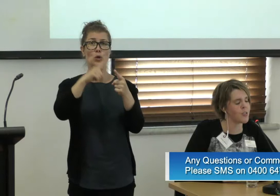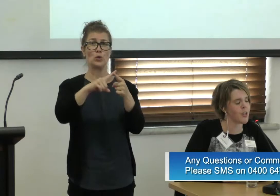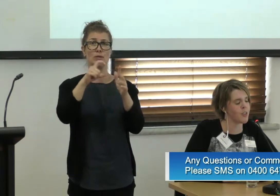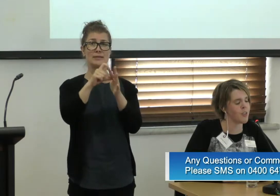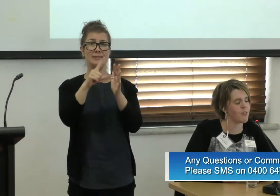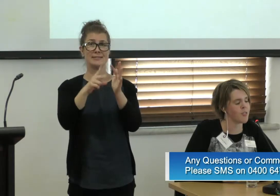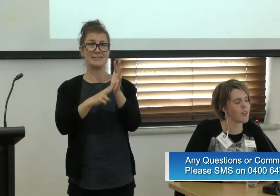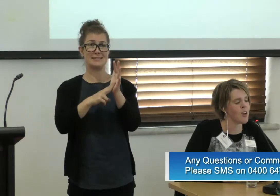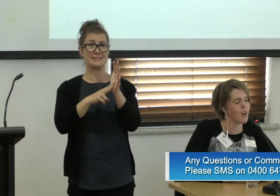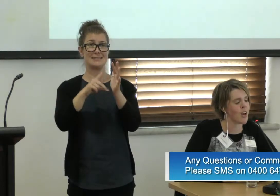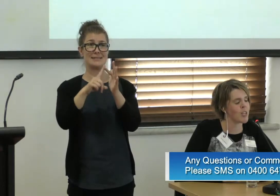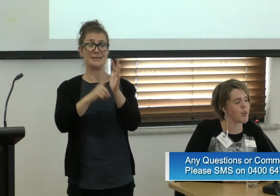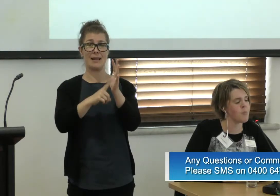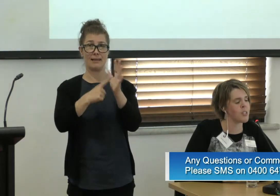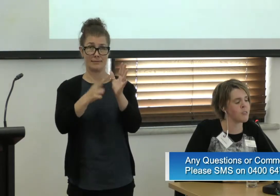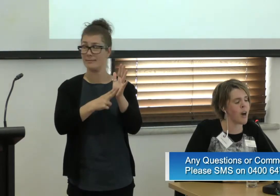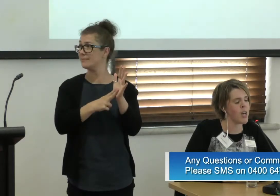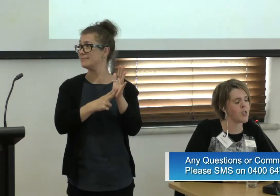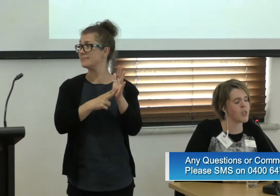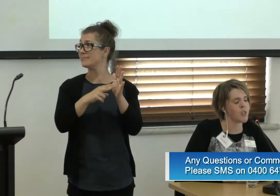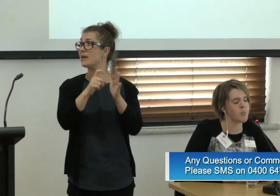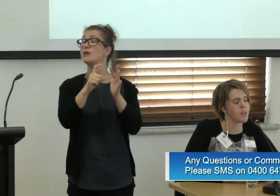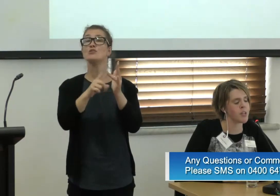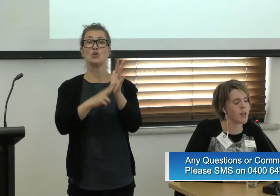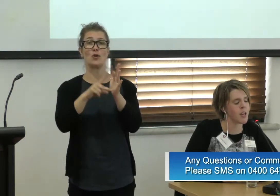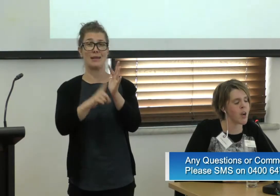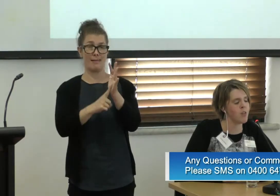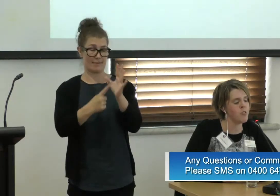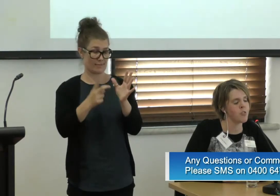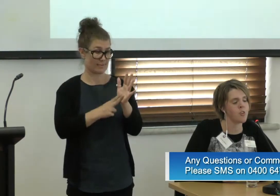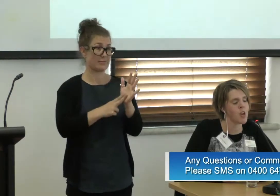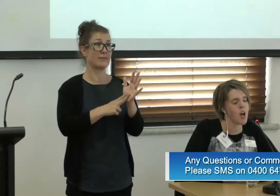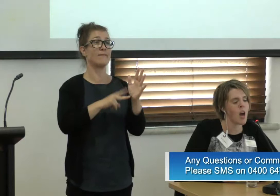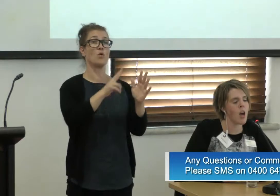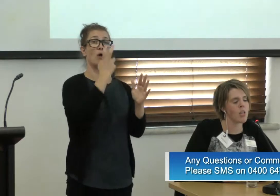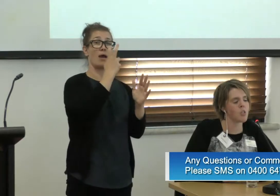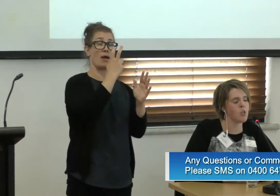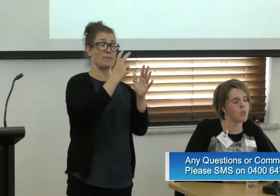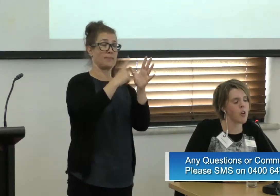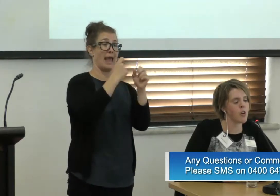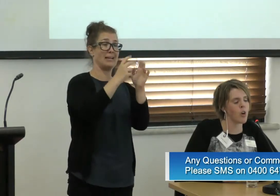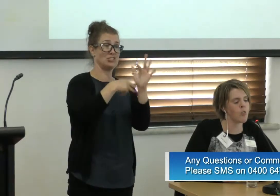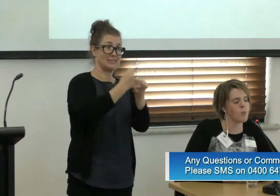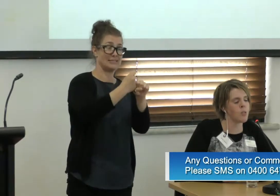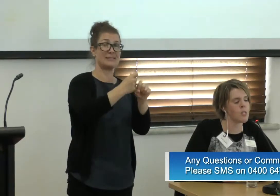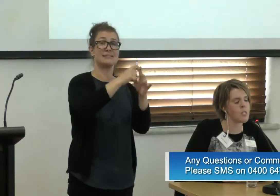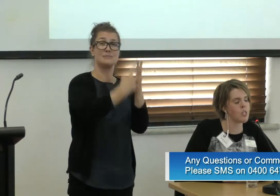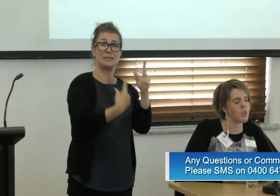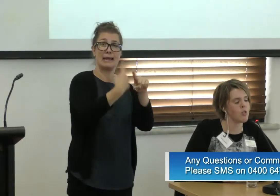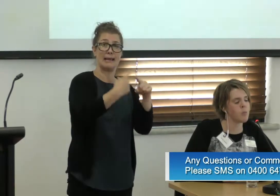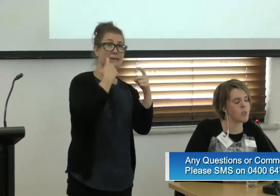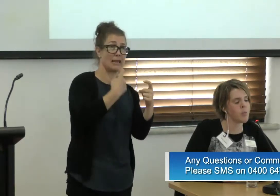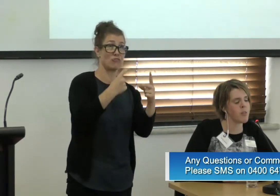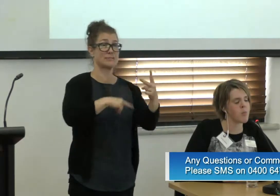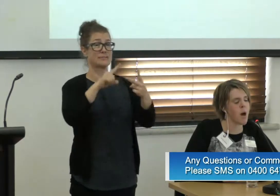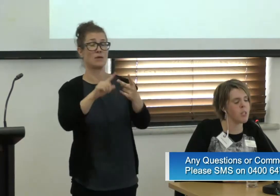Luke Donnellan. Okay, so Minister for Ageing, Disability and Carers, and also the